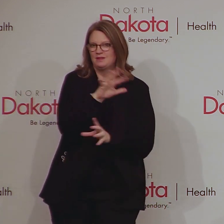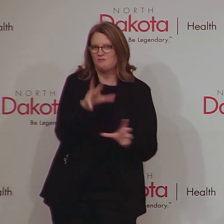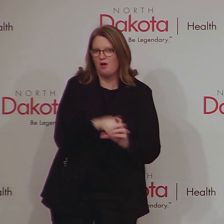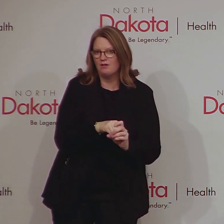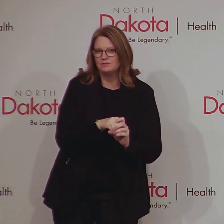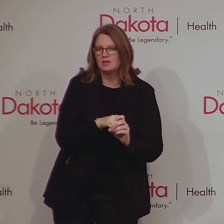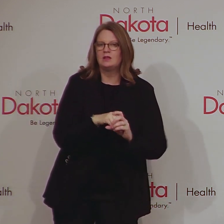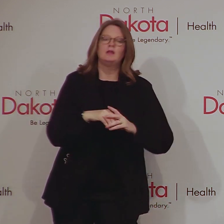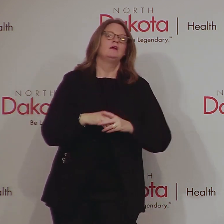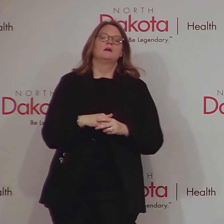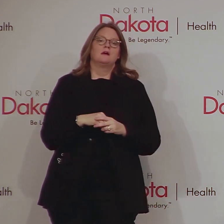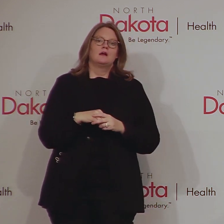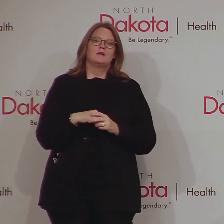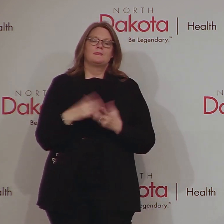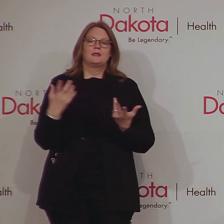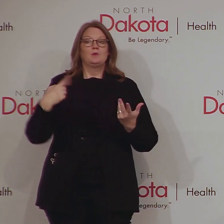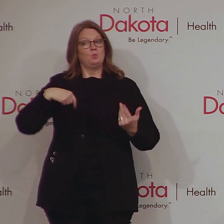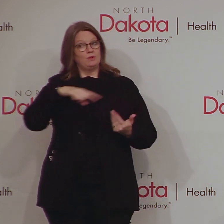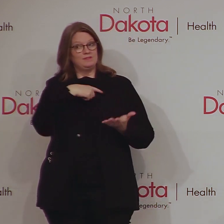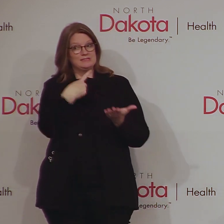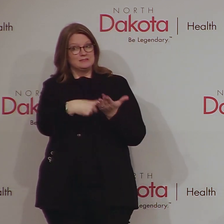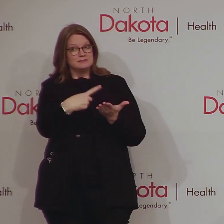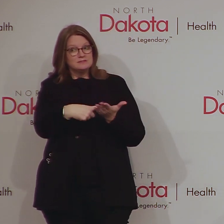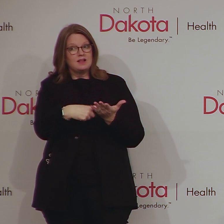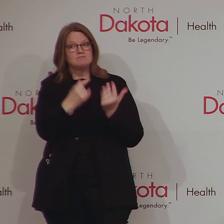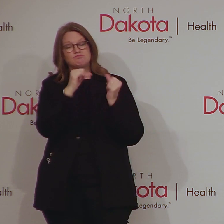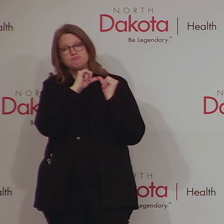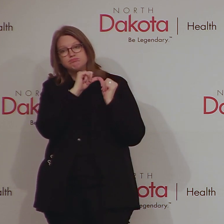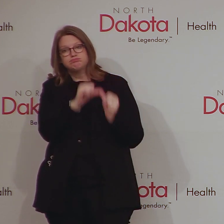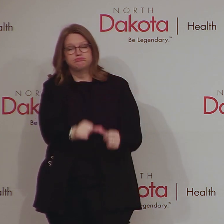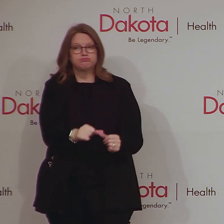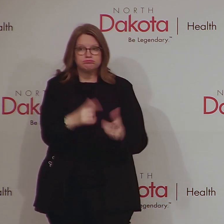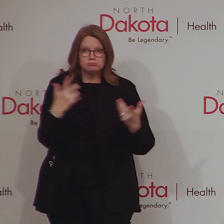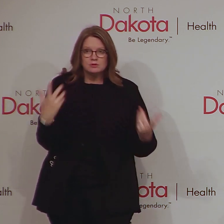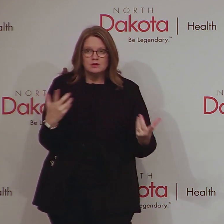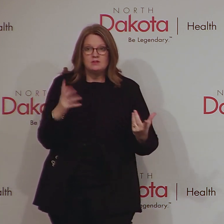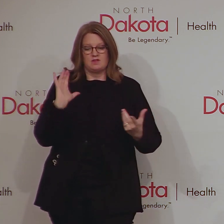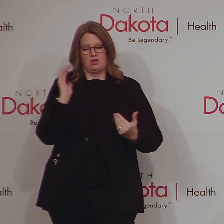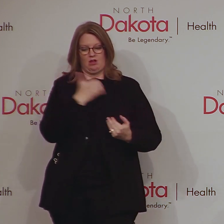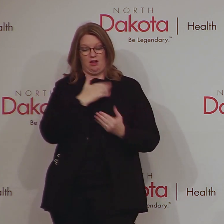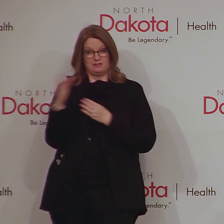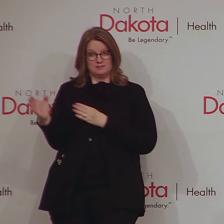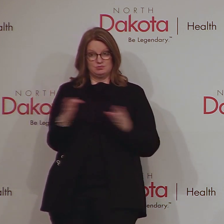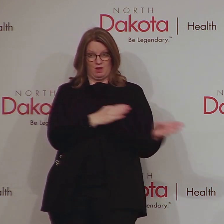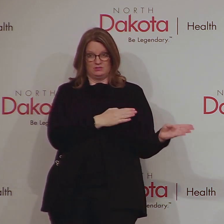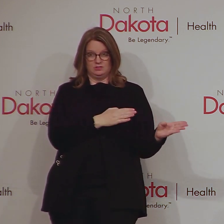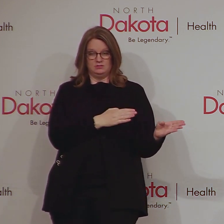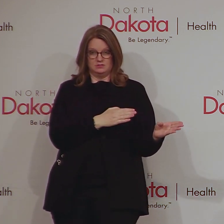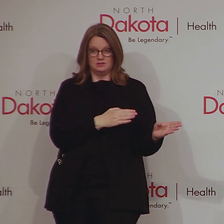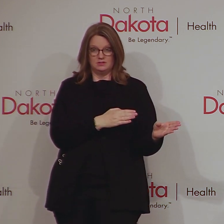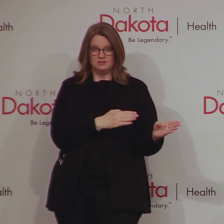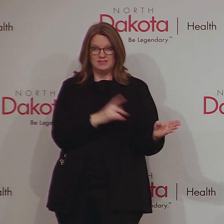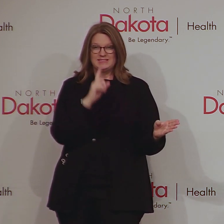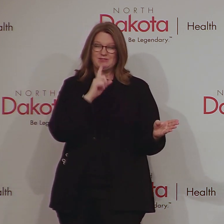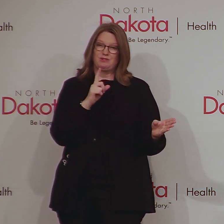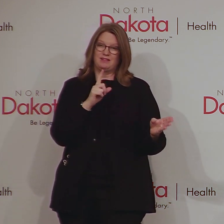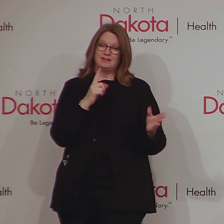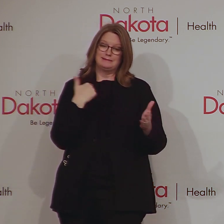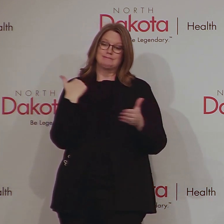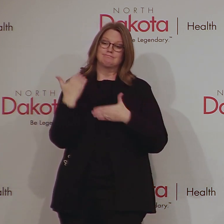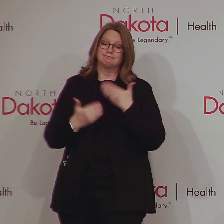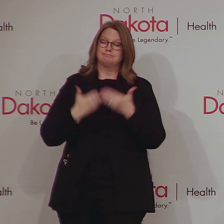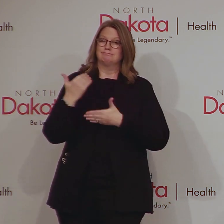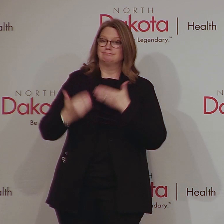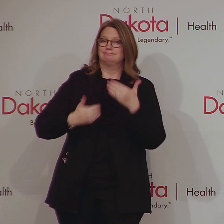have talked about and will continue to talk about the strategy that we have to help us make it to the finish line with